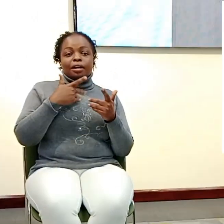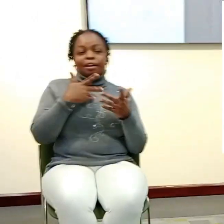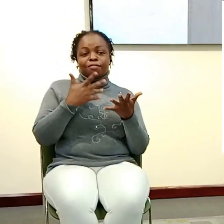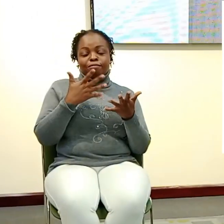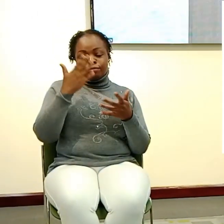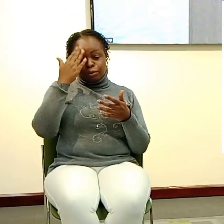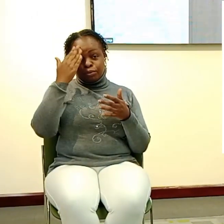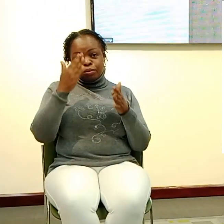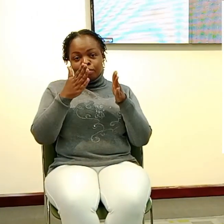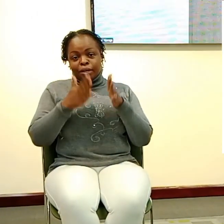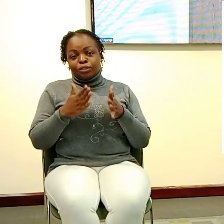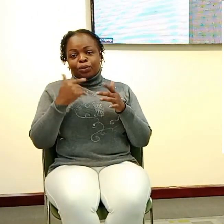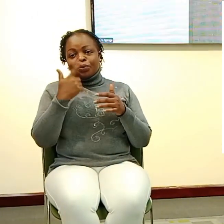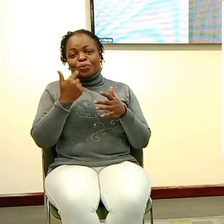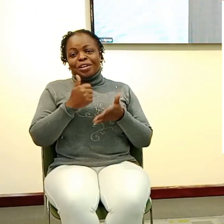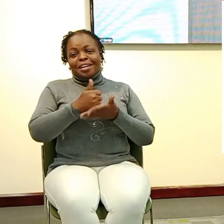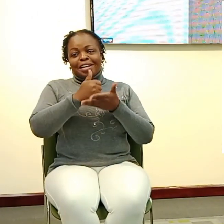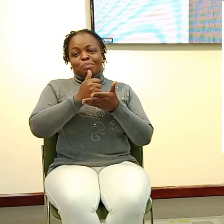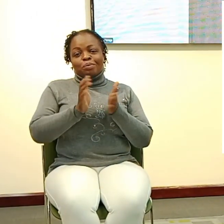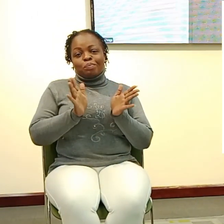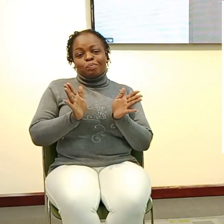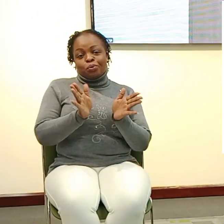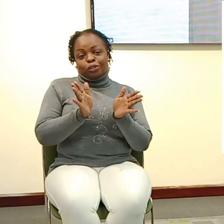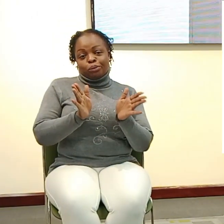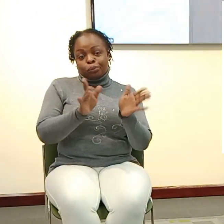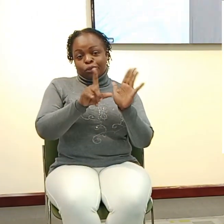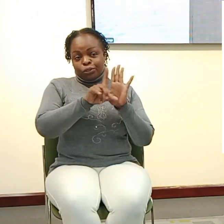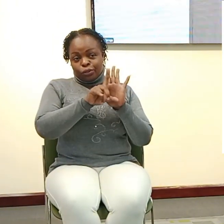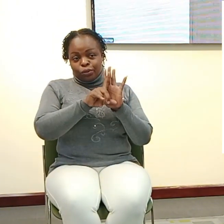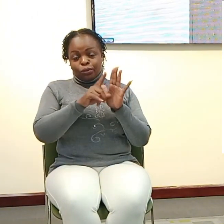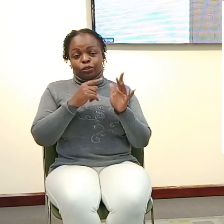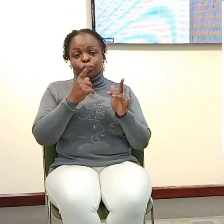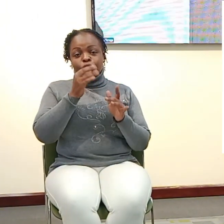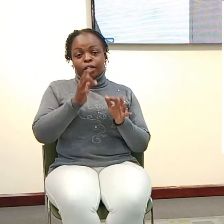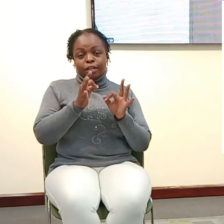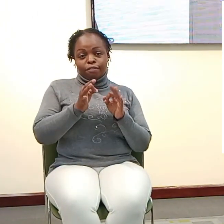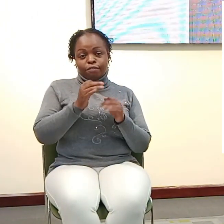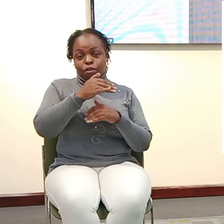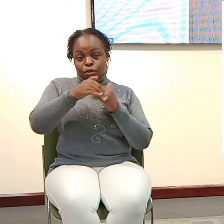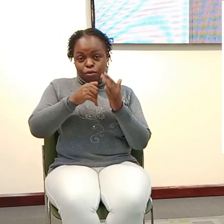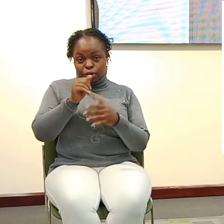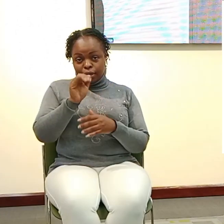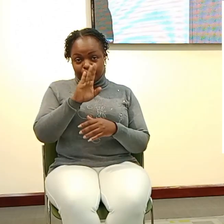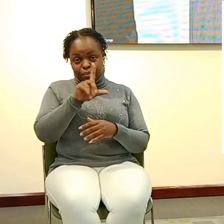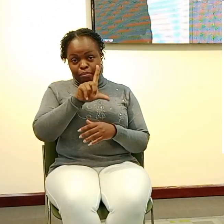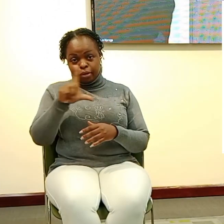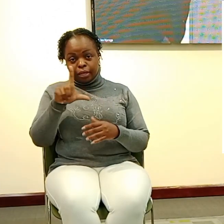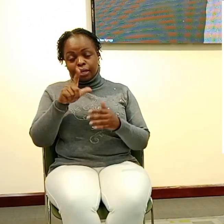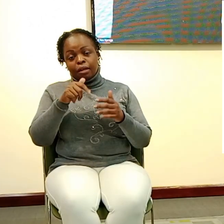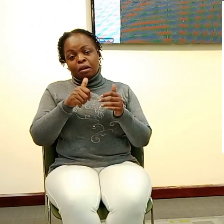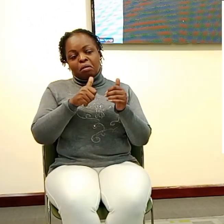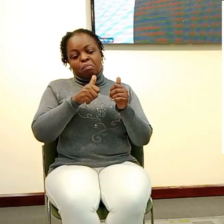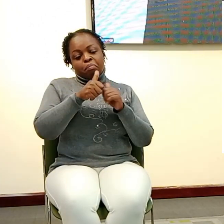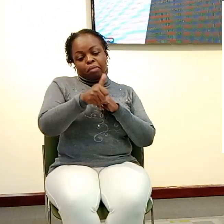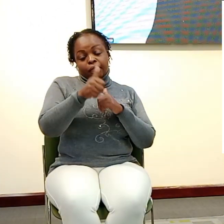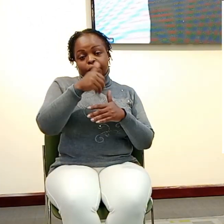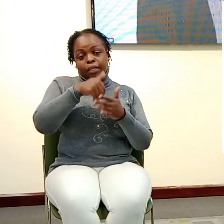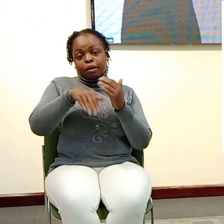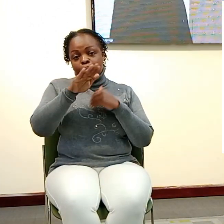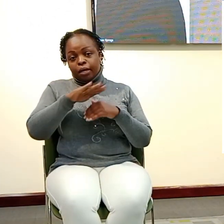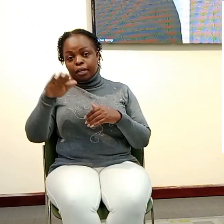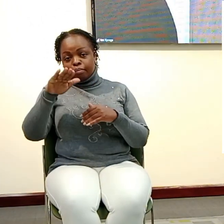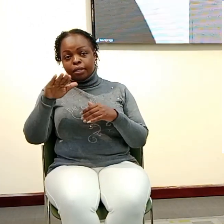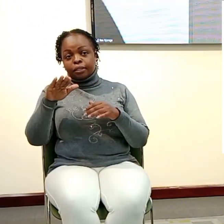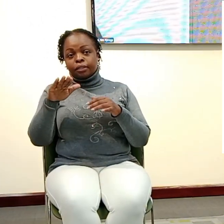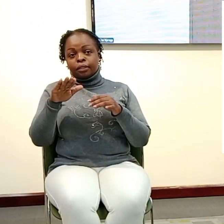But imagine if we had a structured way of doing it. Imagine if every bill passed in Parliament has the input of grassroots women,